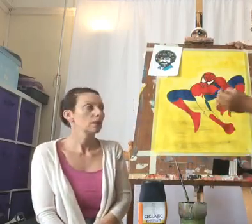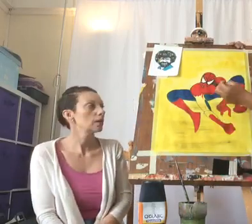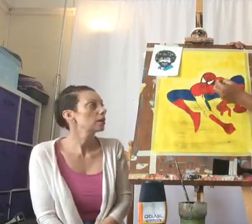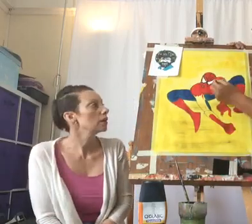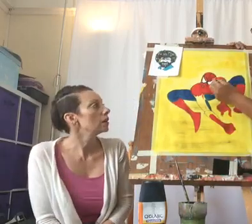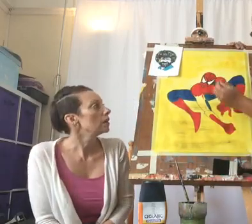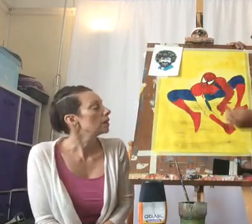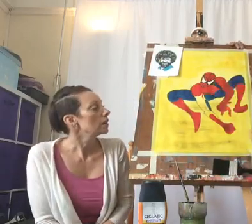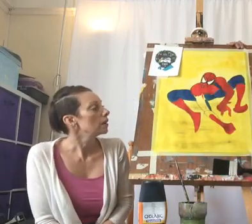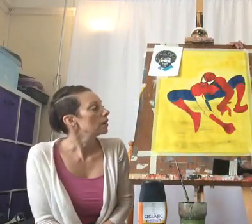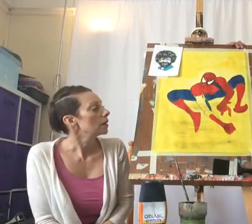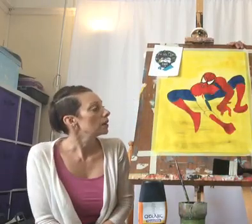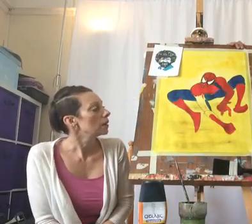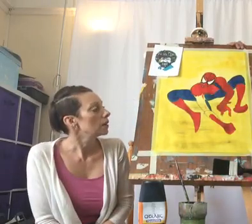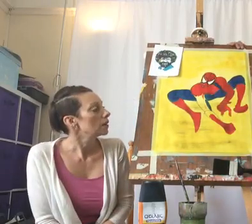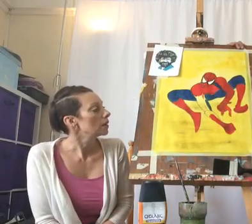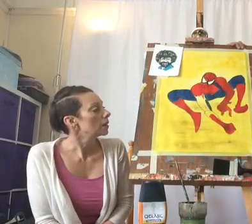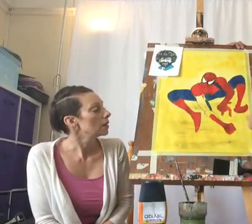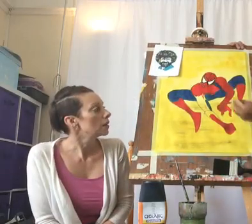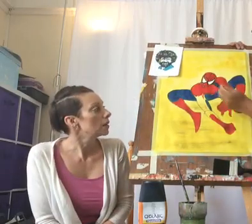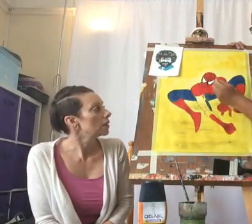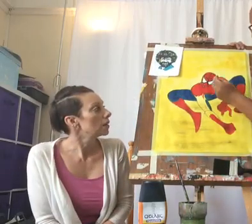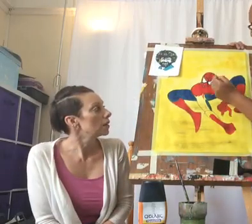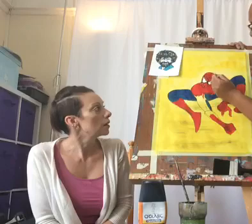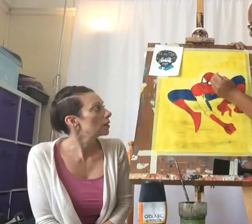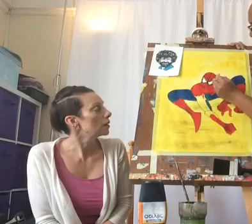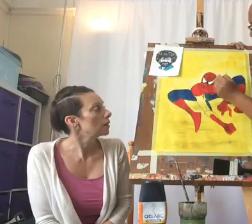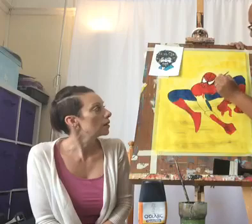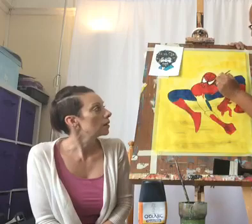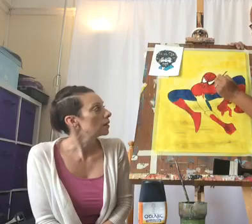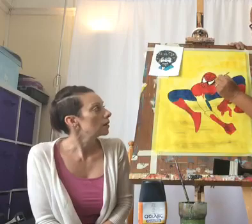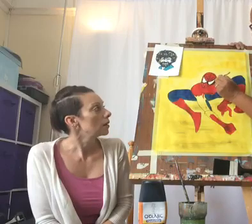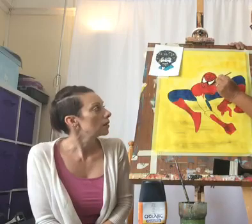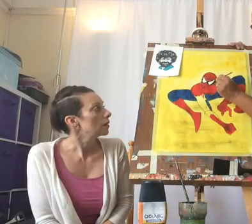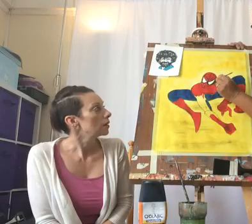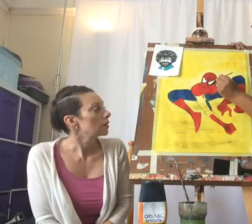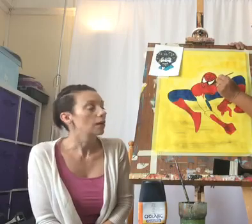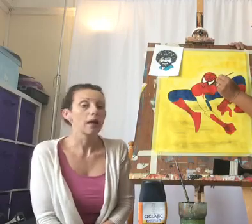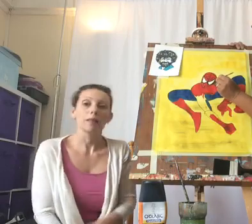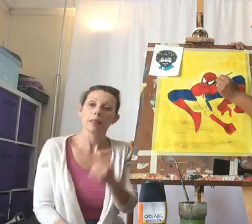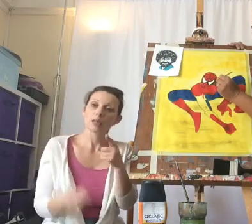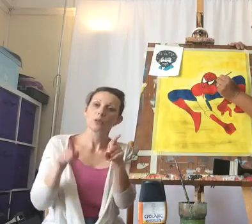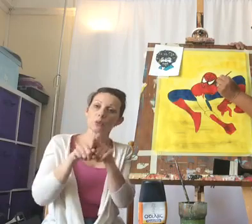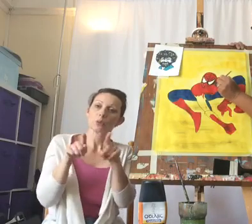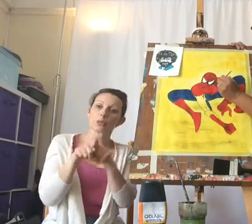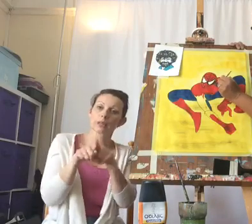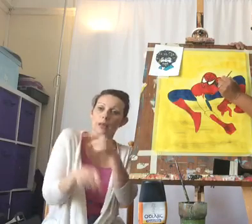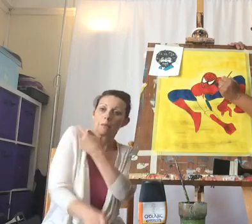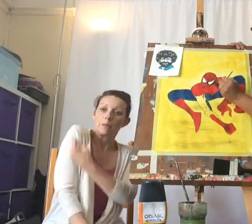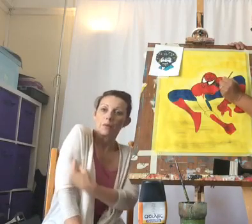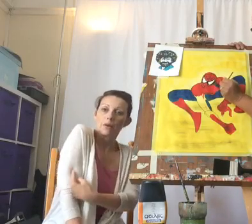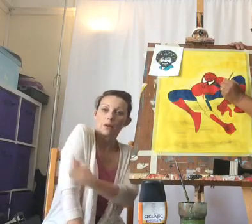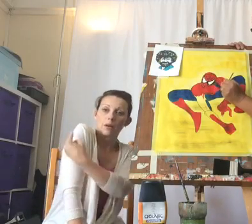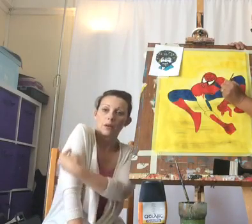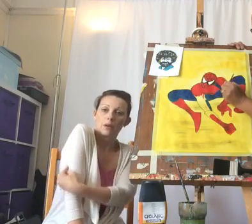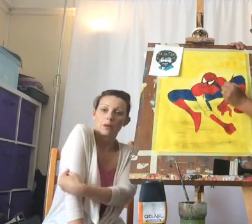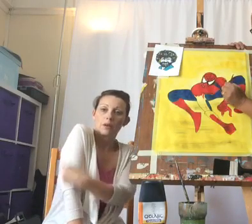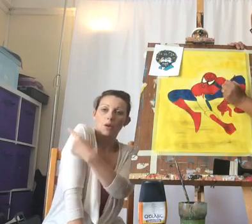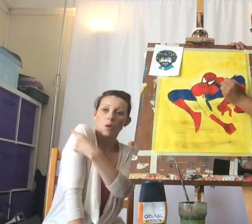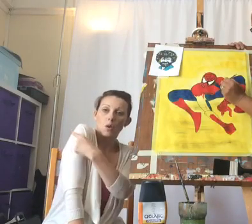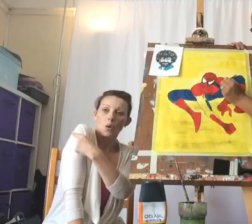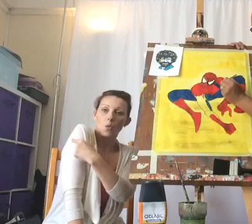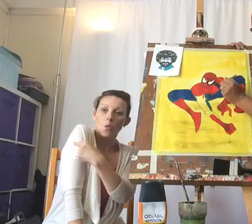webbing effect. Let me brush a bit pointy. So you might need to bring the camera a